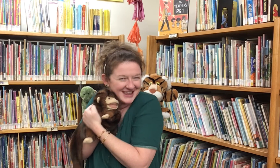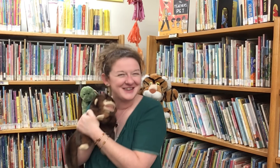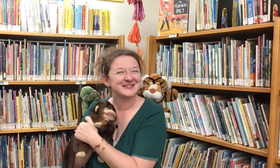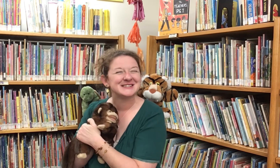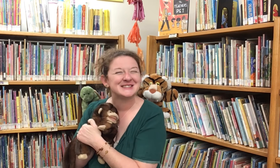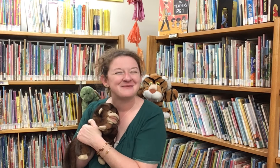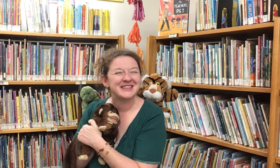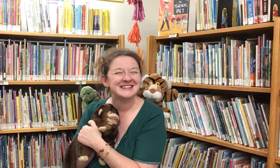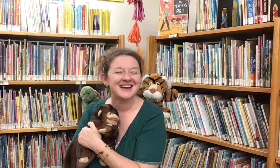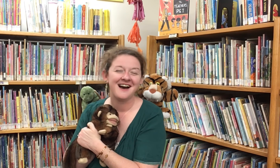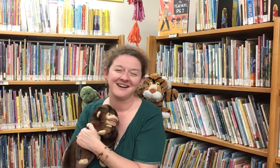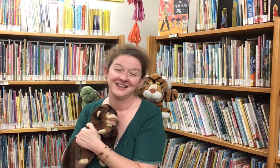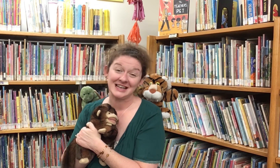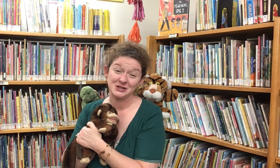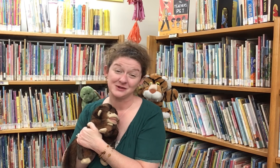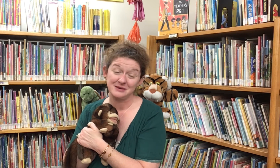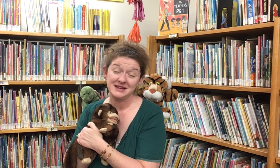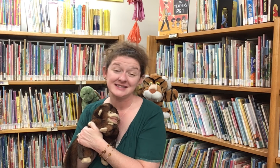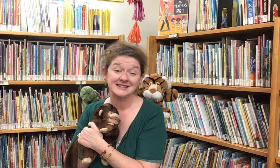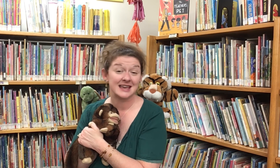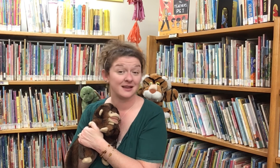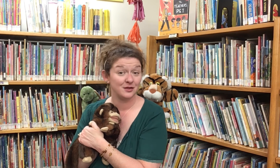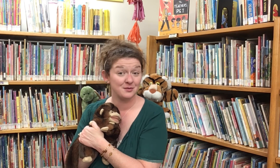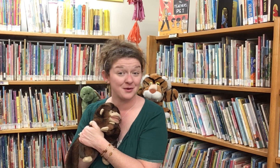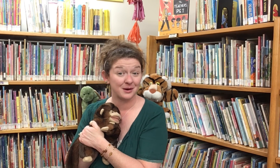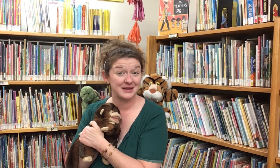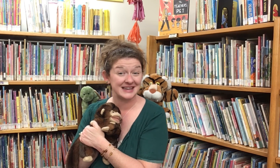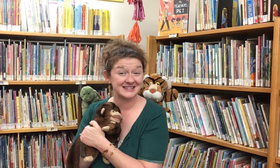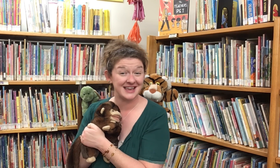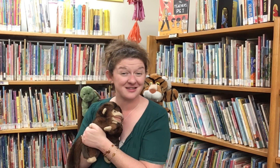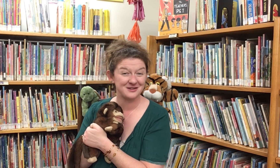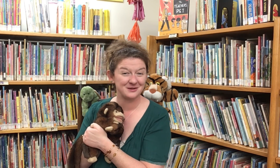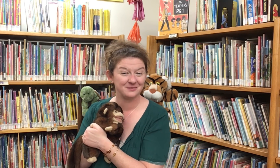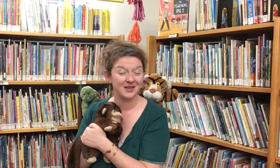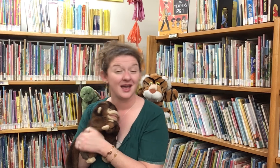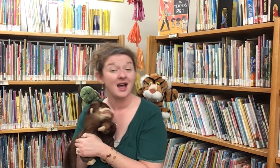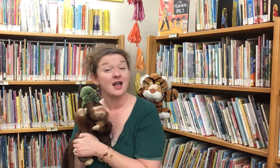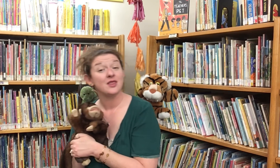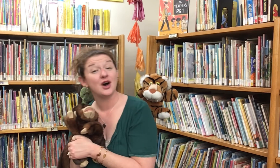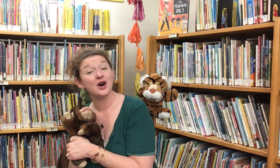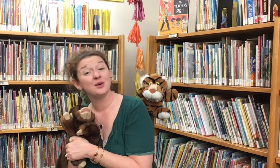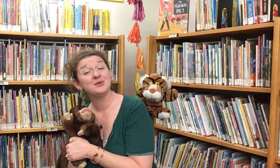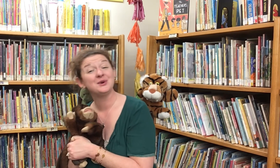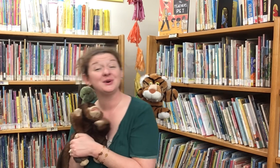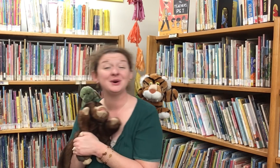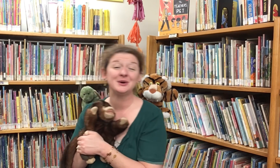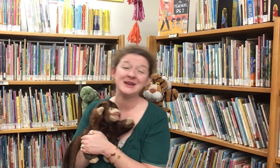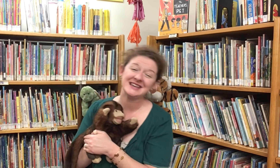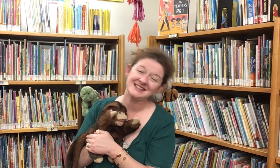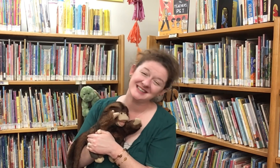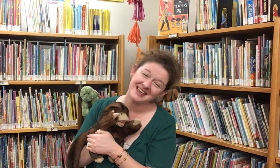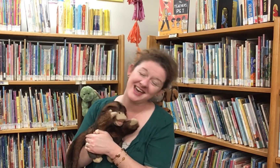or something to hug and join me in singing The More We Get Together. The more we get